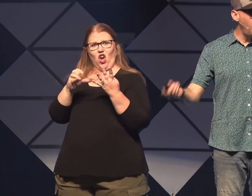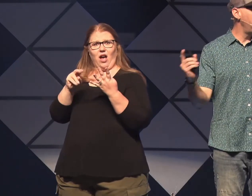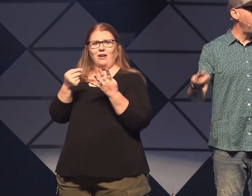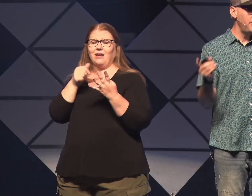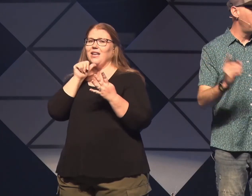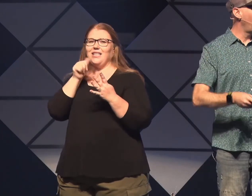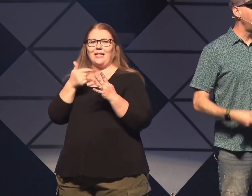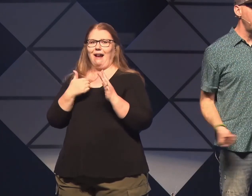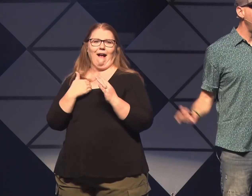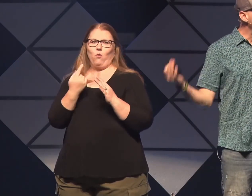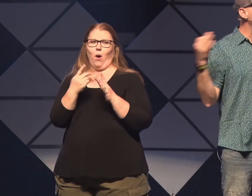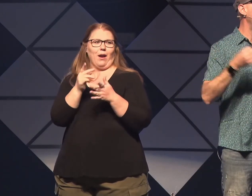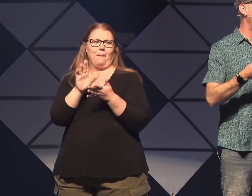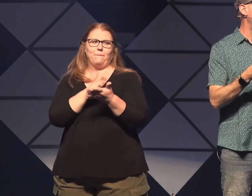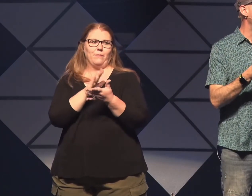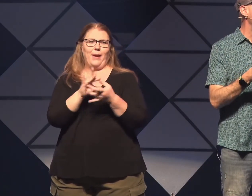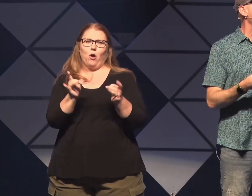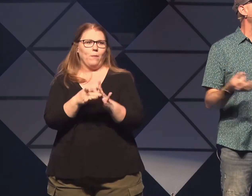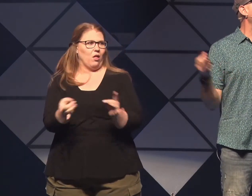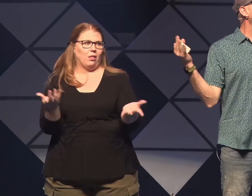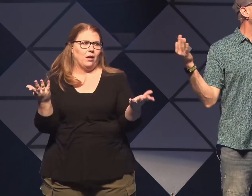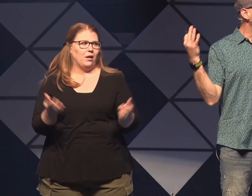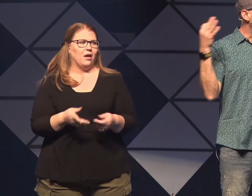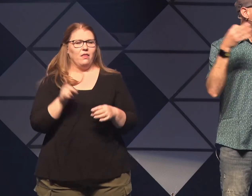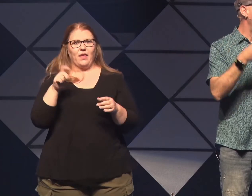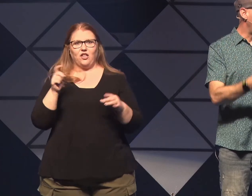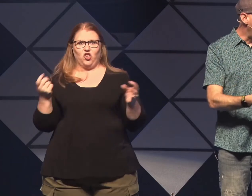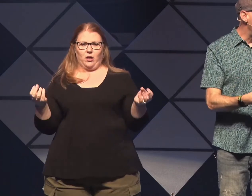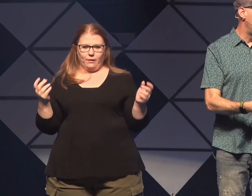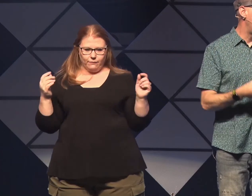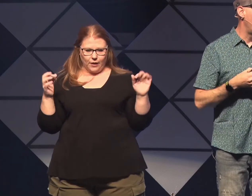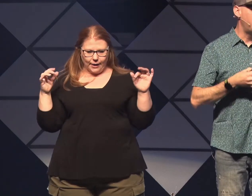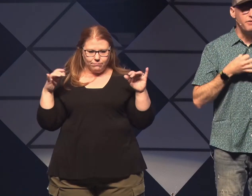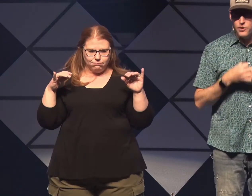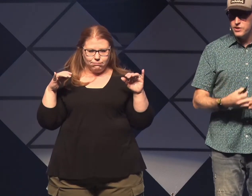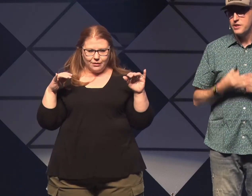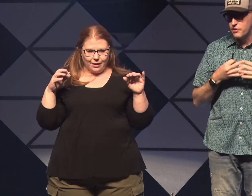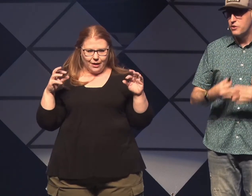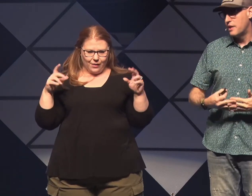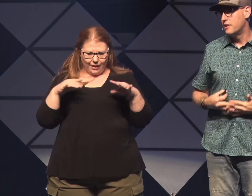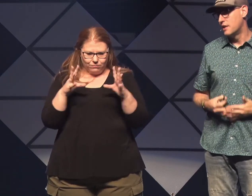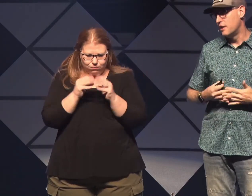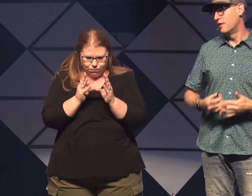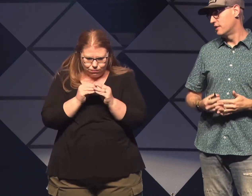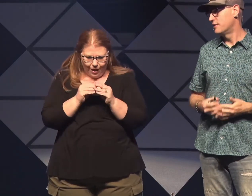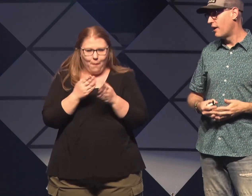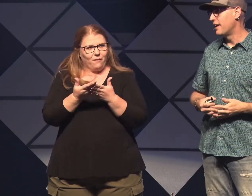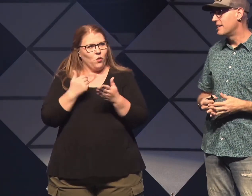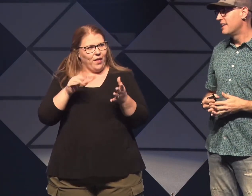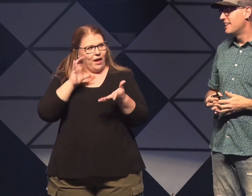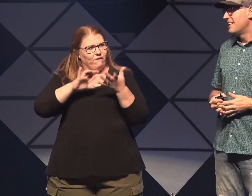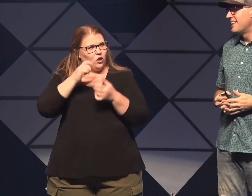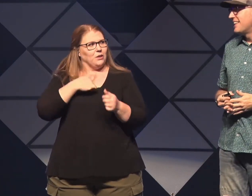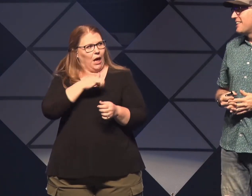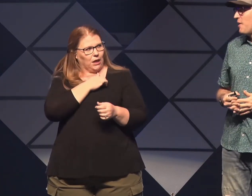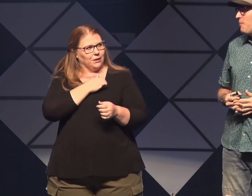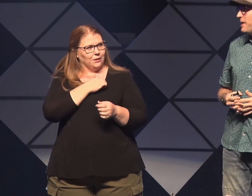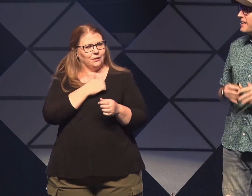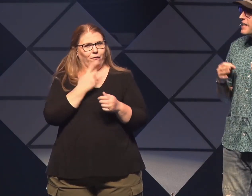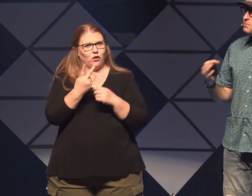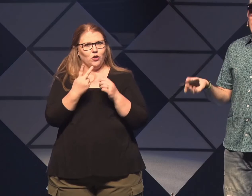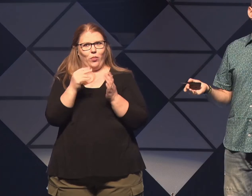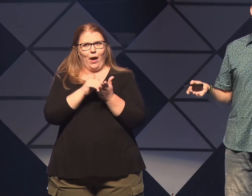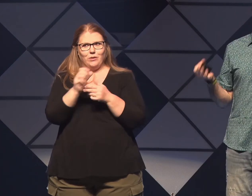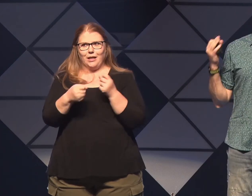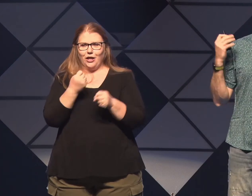mean, John and Matthew and Mark, they should have got together and got themselves in alignment before they confused us for 2,000 years, right? But